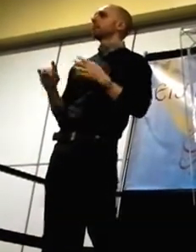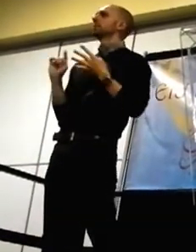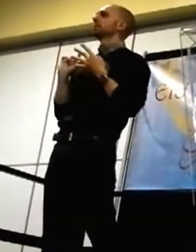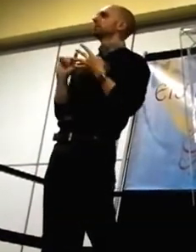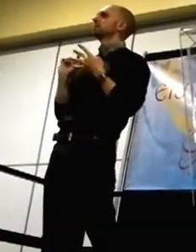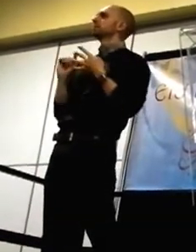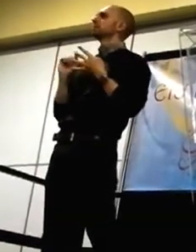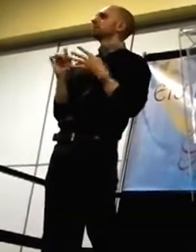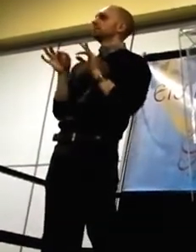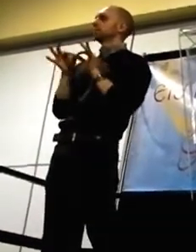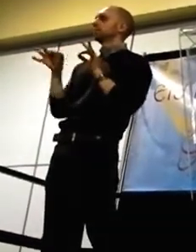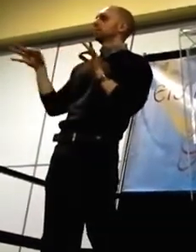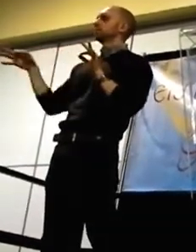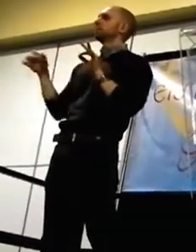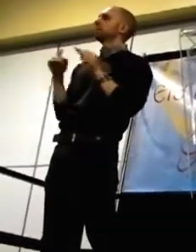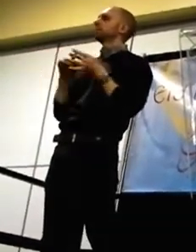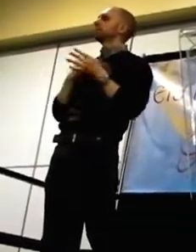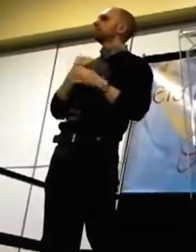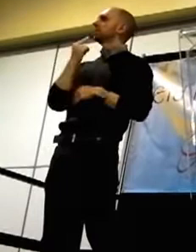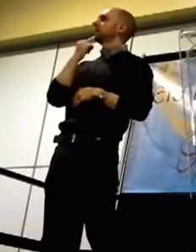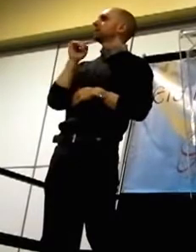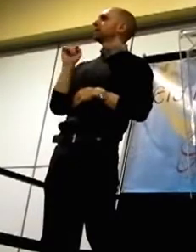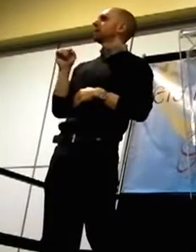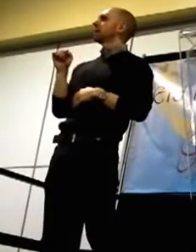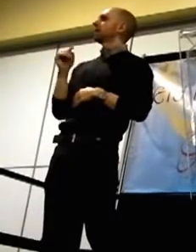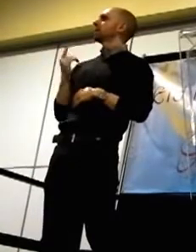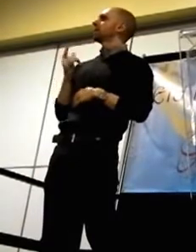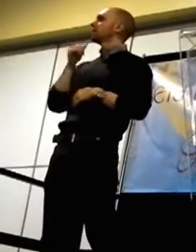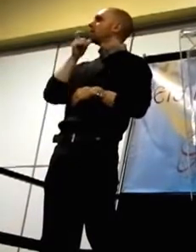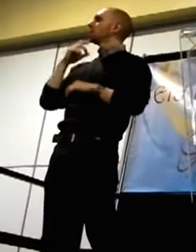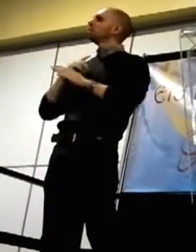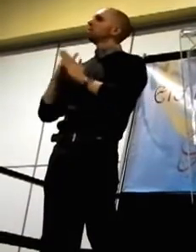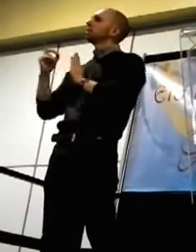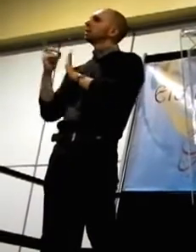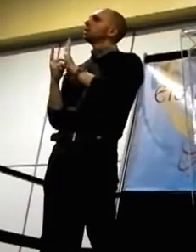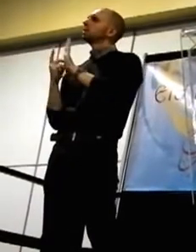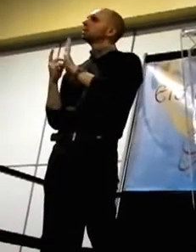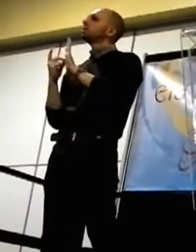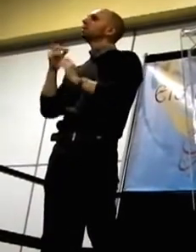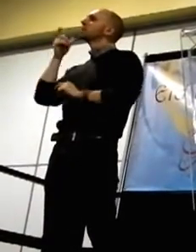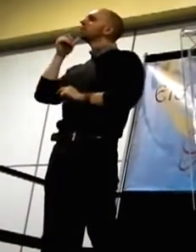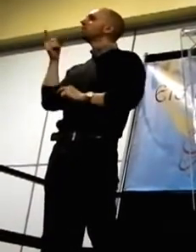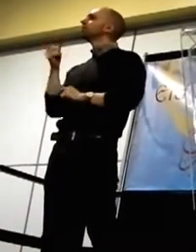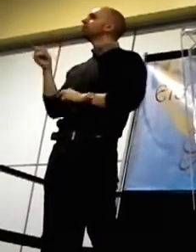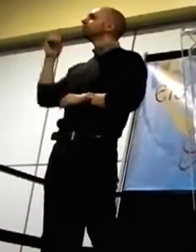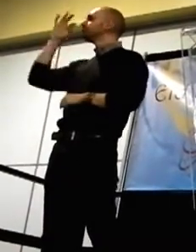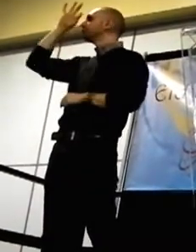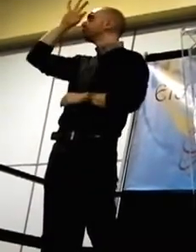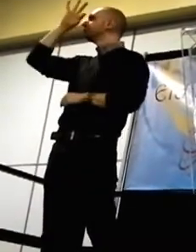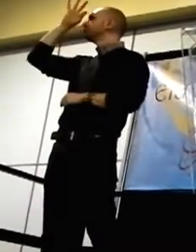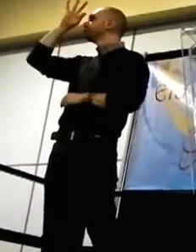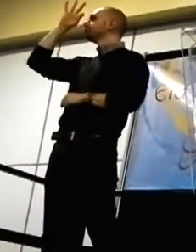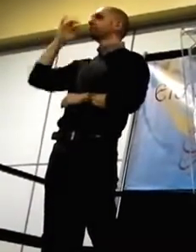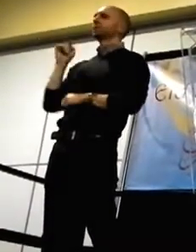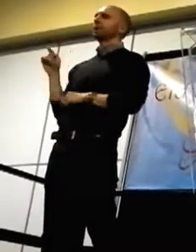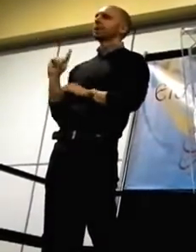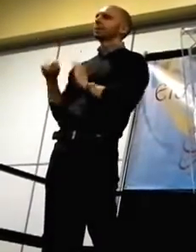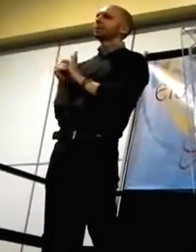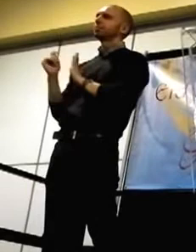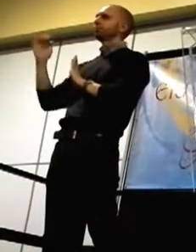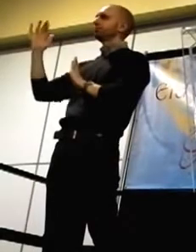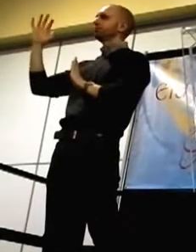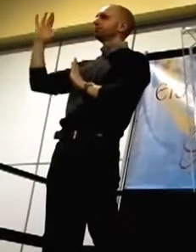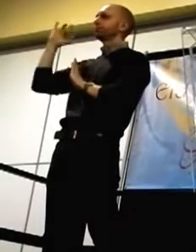these are the actions of Jahiliyyah, the actions of the time of ignorance that preceded the time of Prophet sallallahu alayhi wa